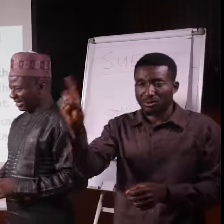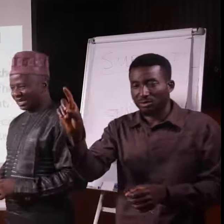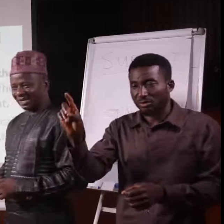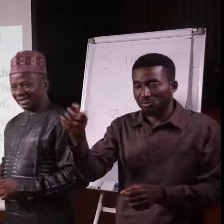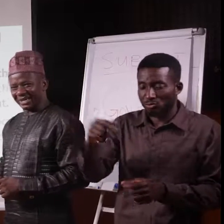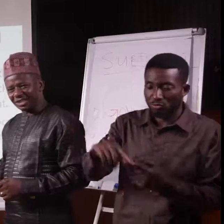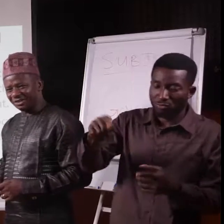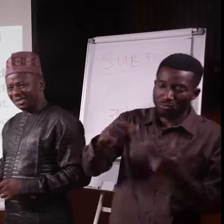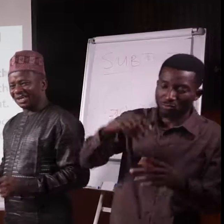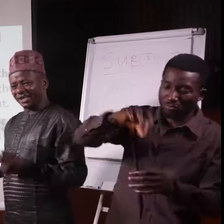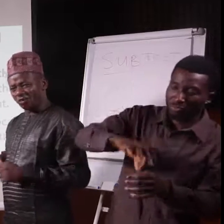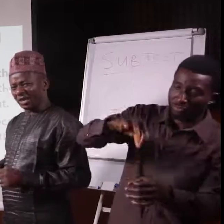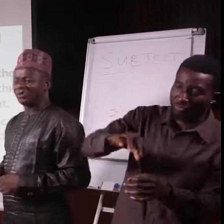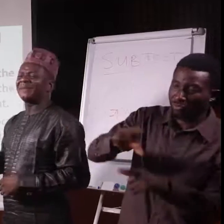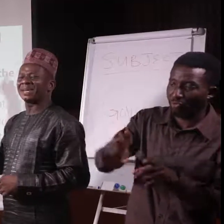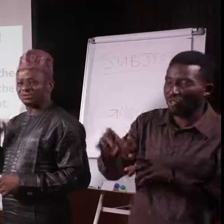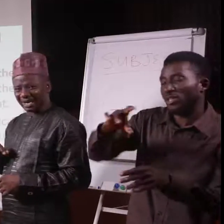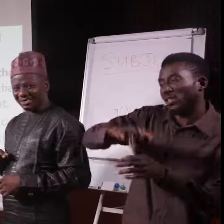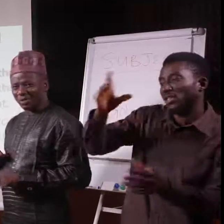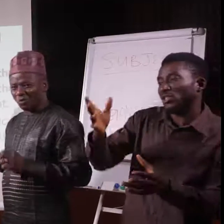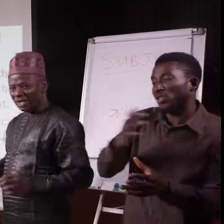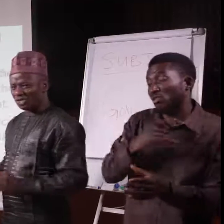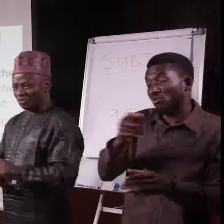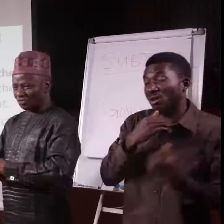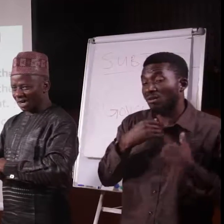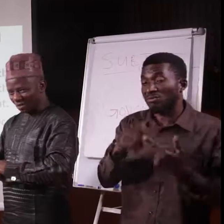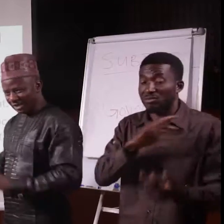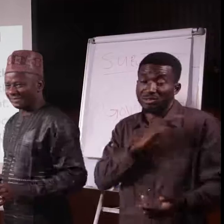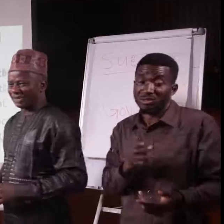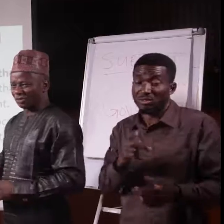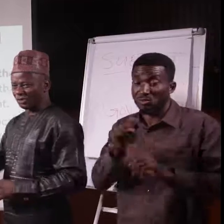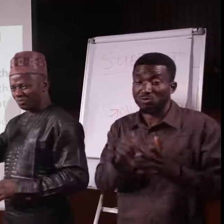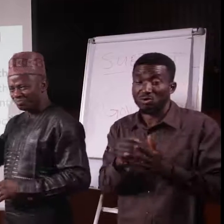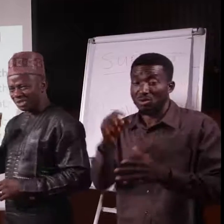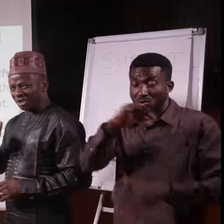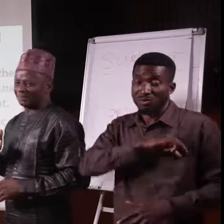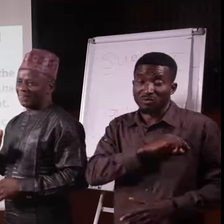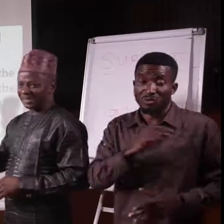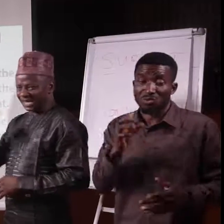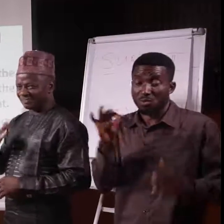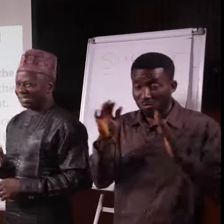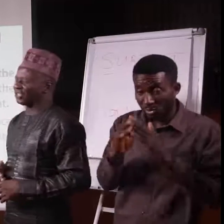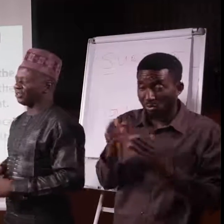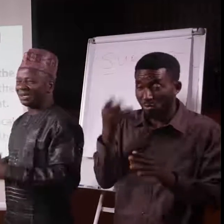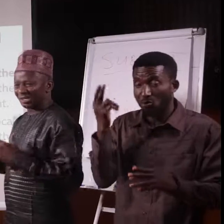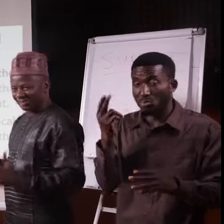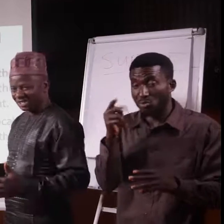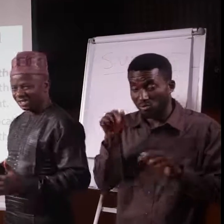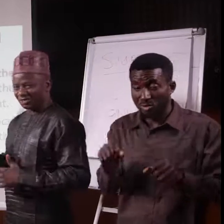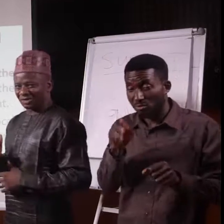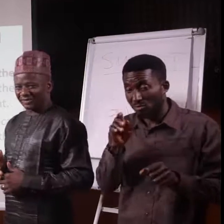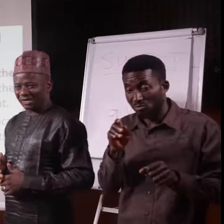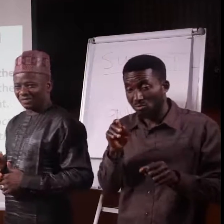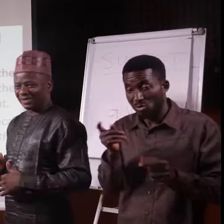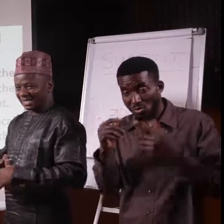during election, and equally you have that right once you are qualified or you meet up the expectation of the